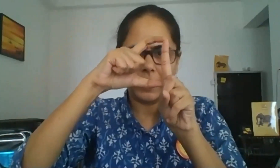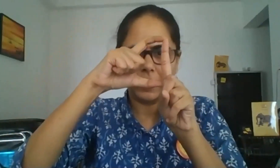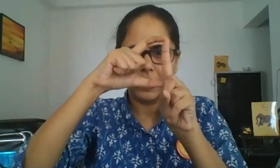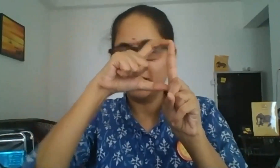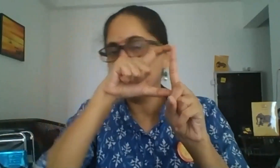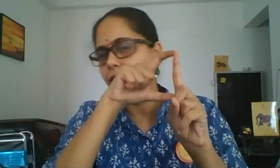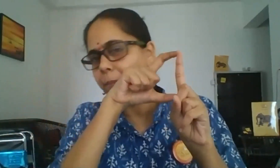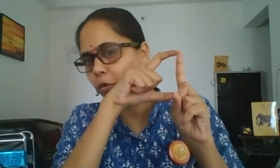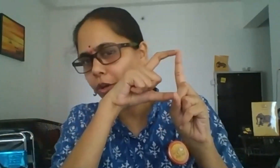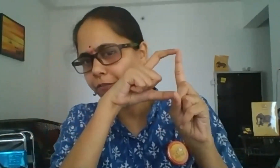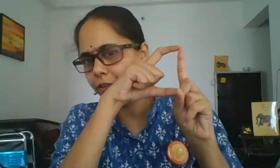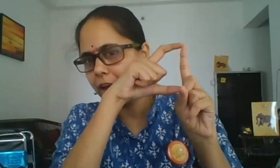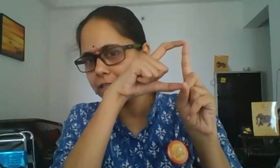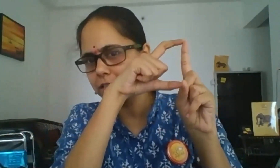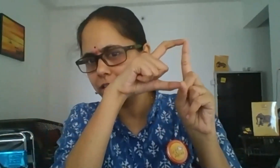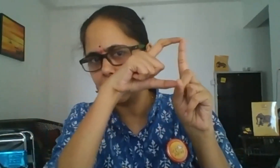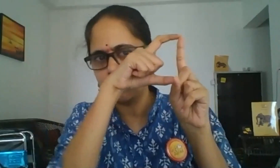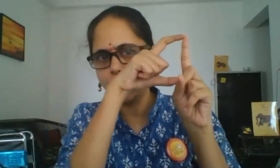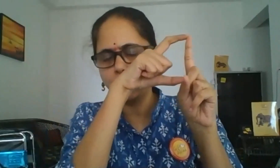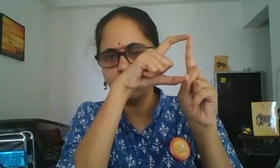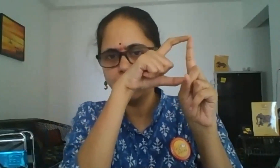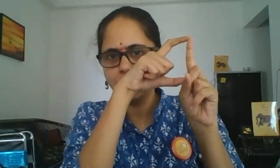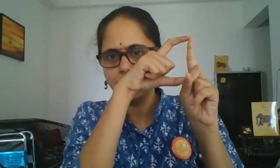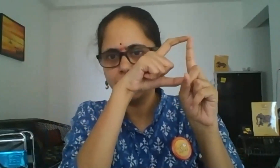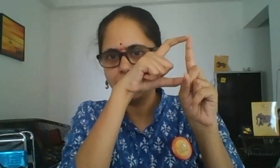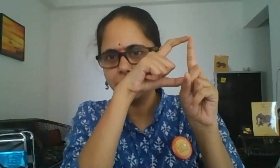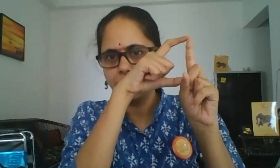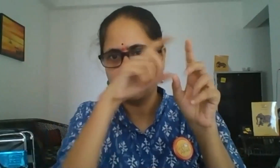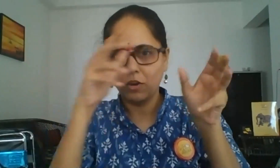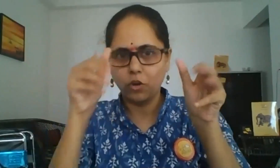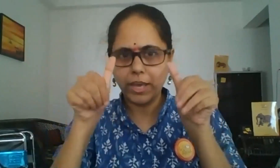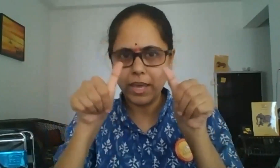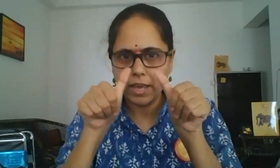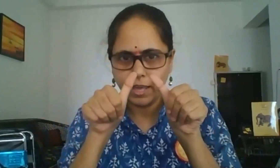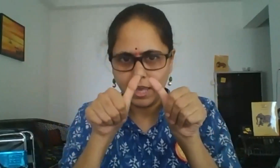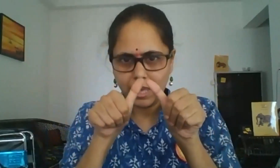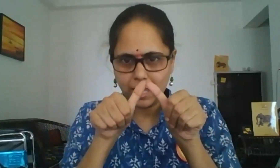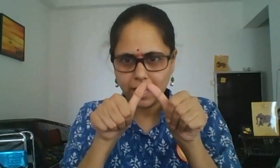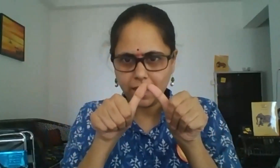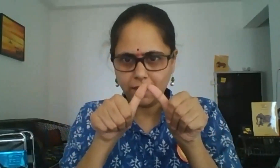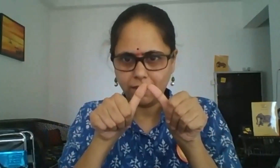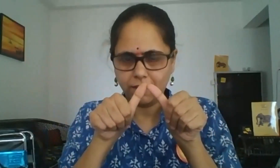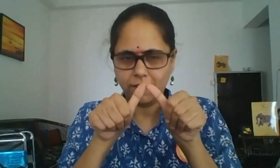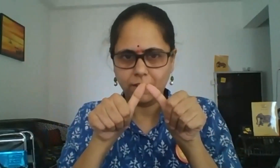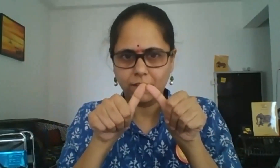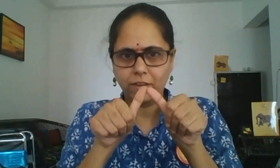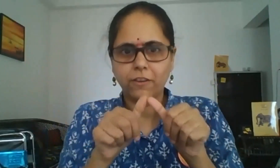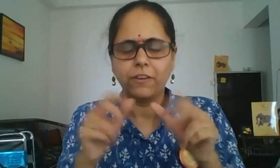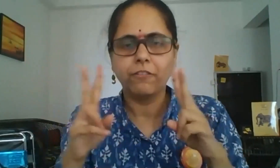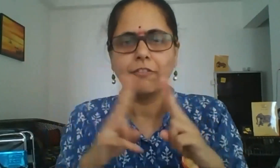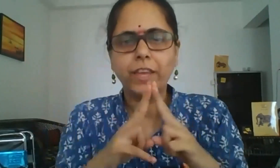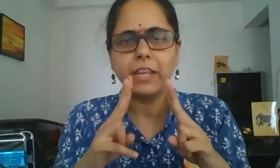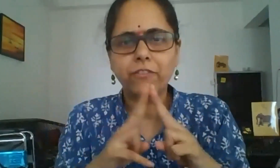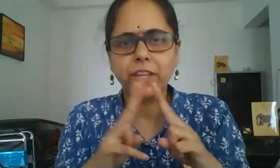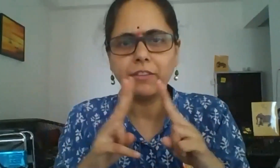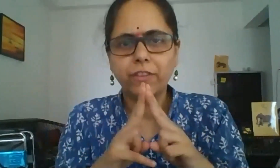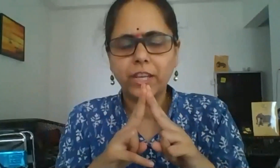D. If I'm going fast, let me know. Okay, A. Very, very,